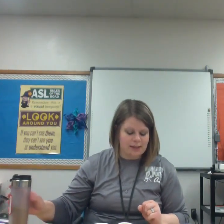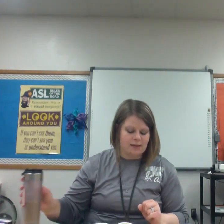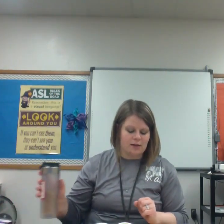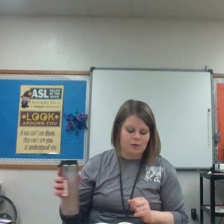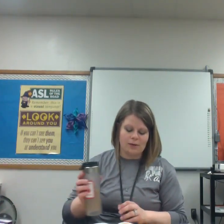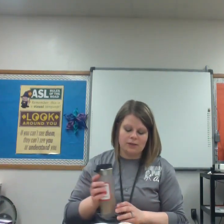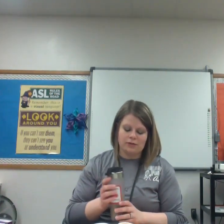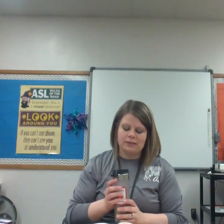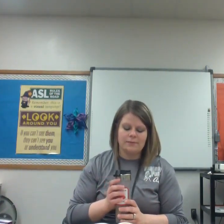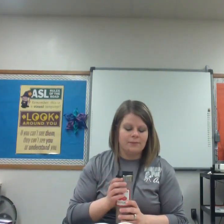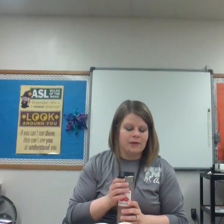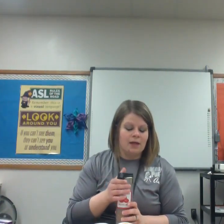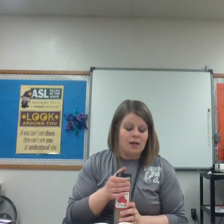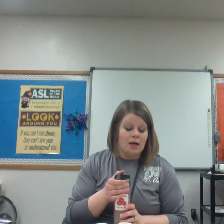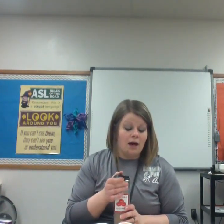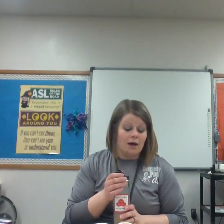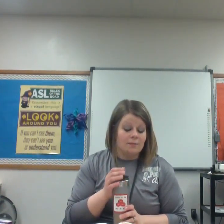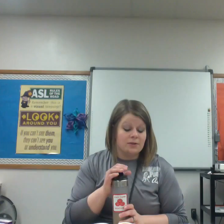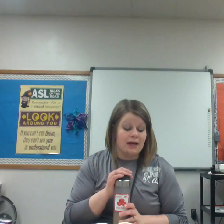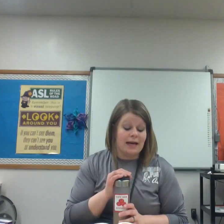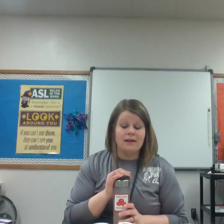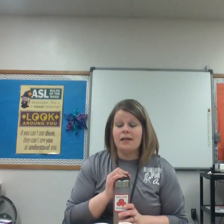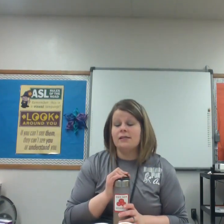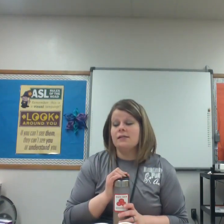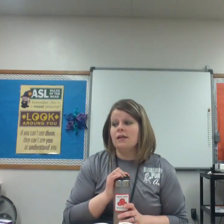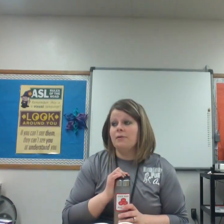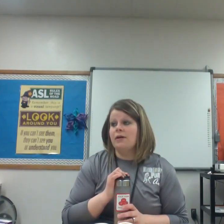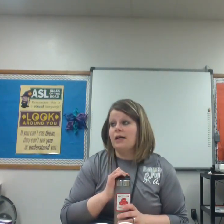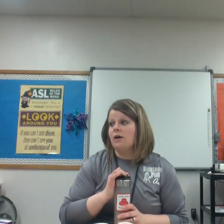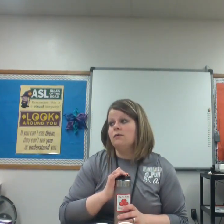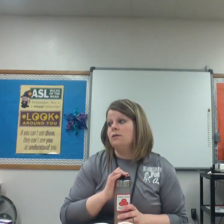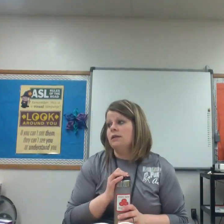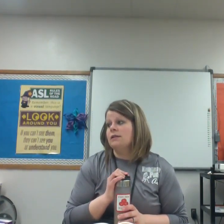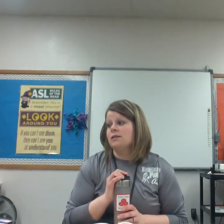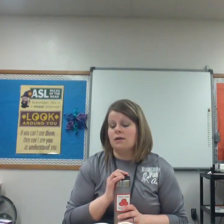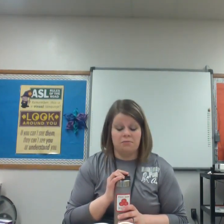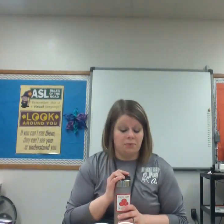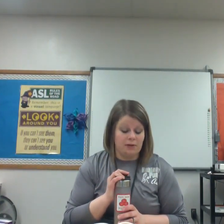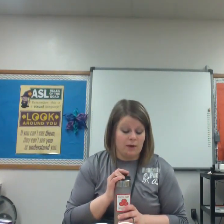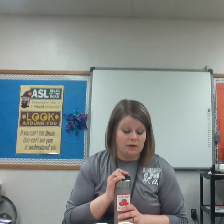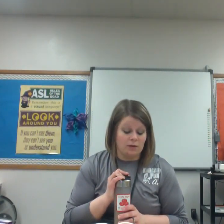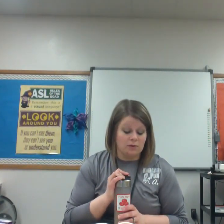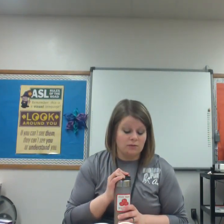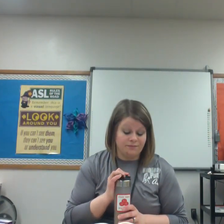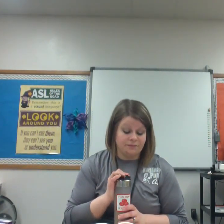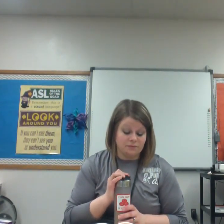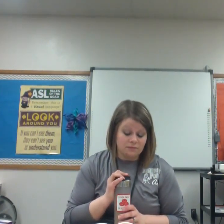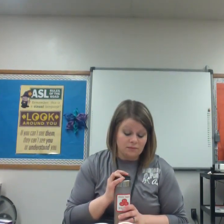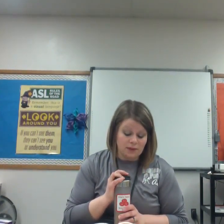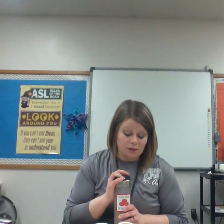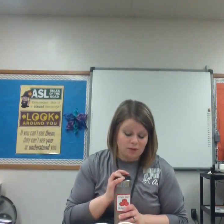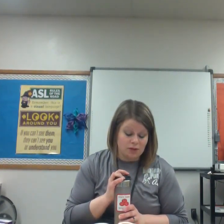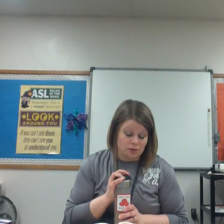in their home countries. Gallaudet is still up and running now. It's a pretty well-known, huge